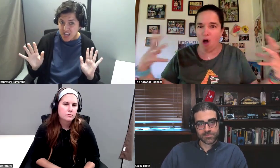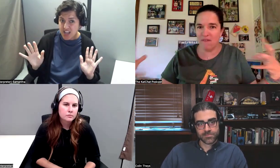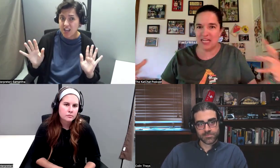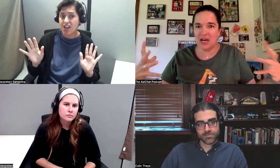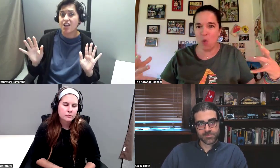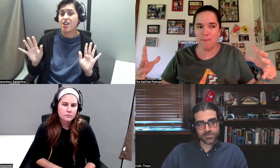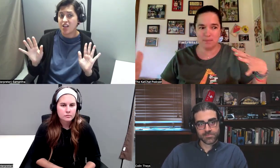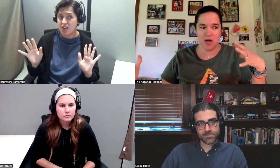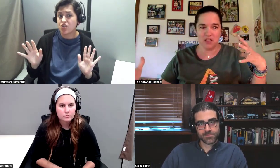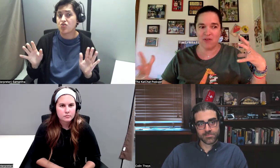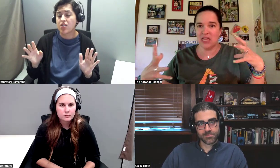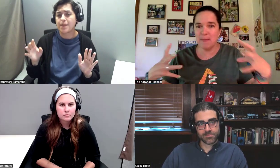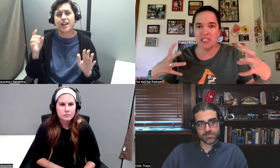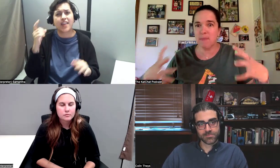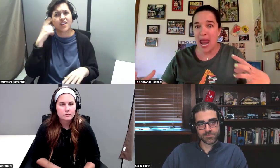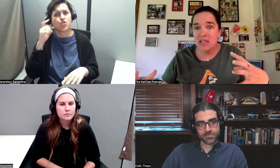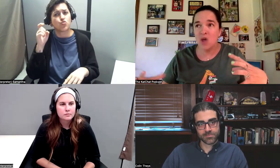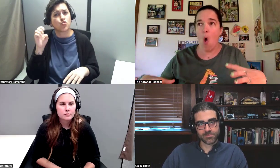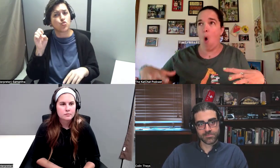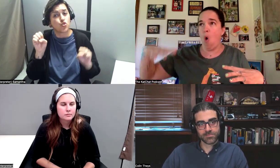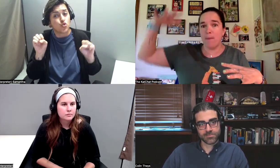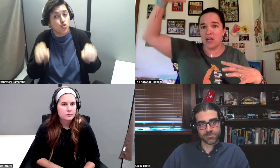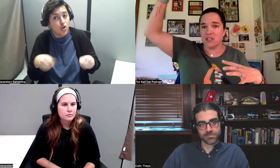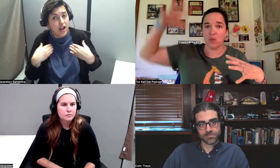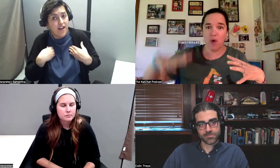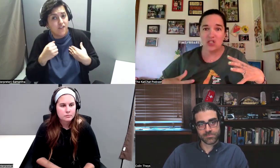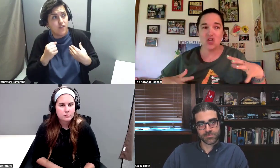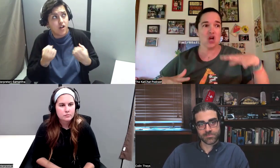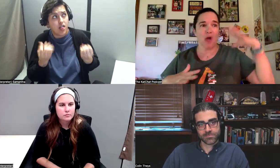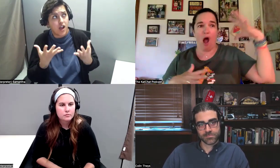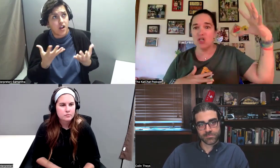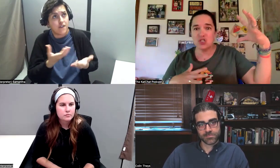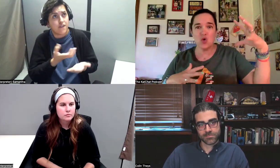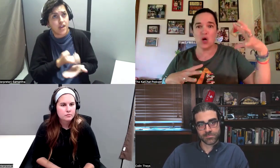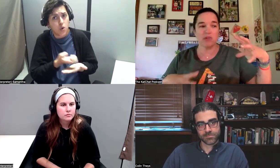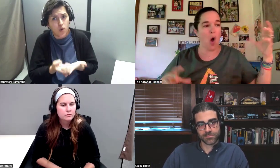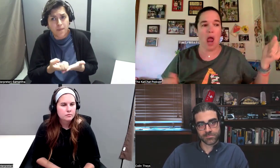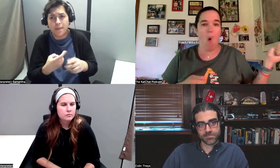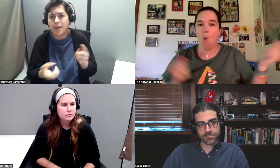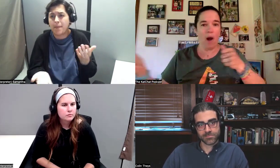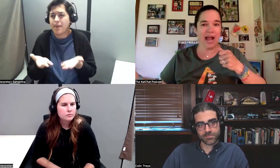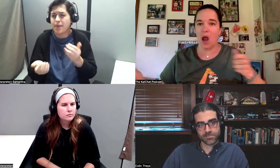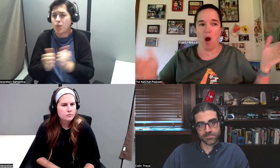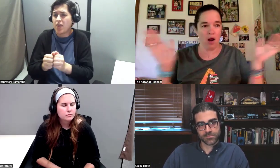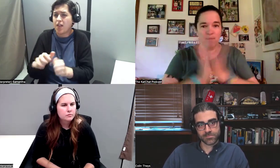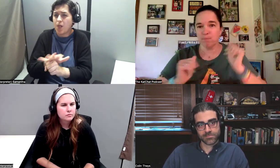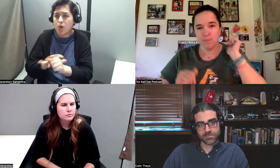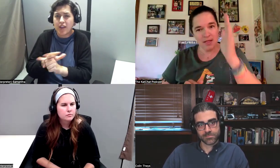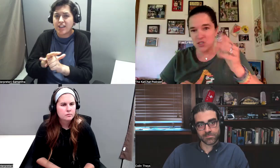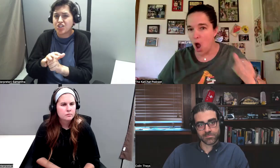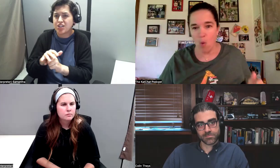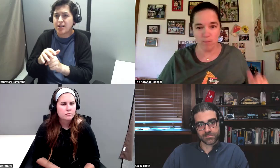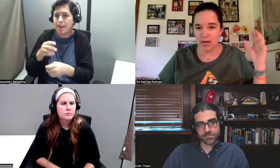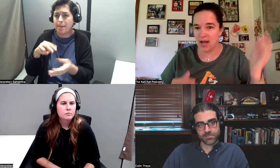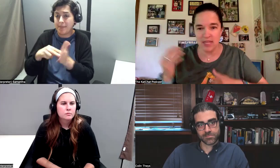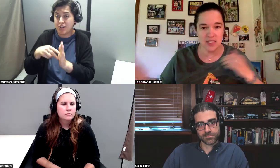have all of these equipment because of a limited space or because of the pressure, the altitude, and all that? Okay, one camera.